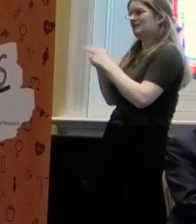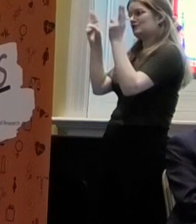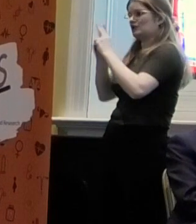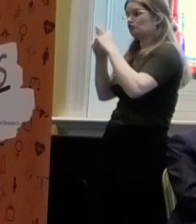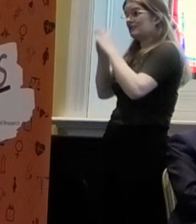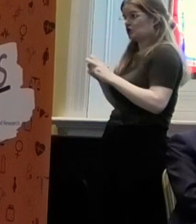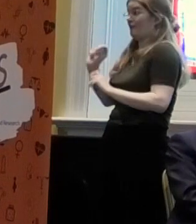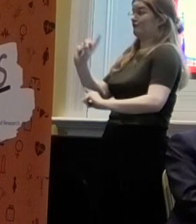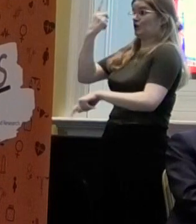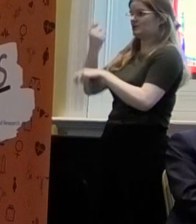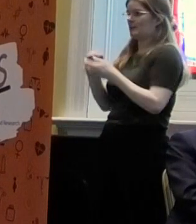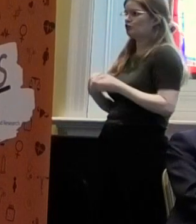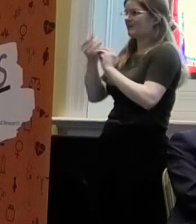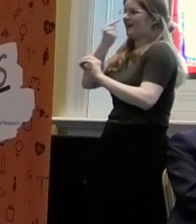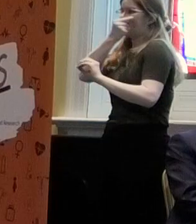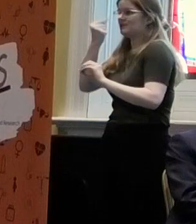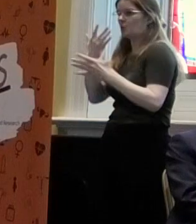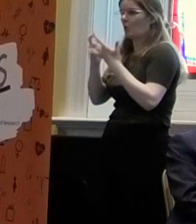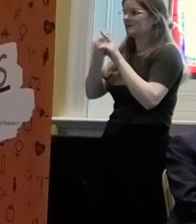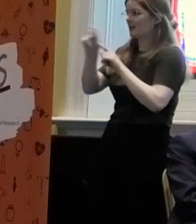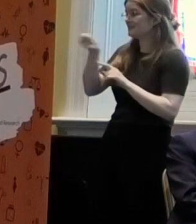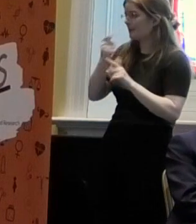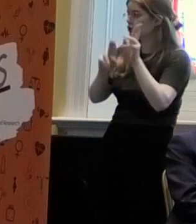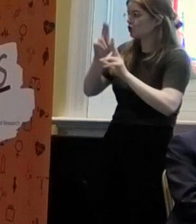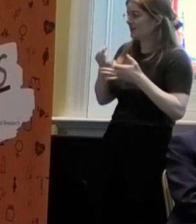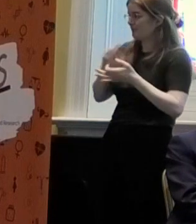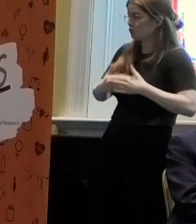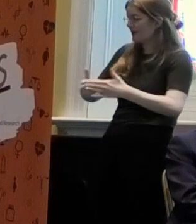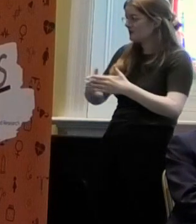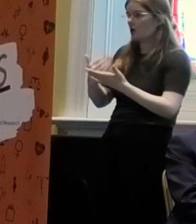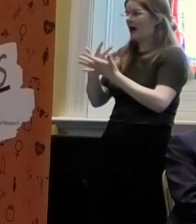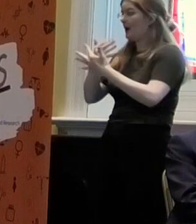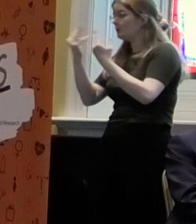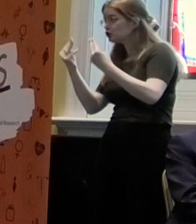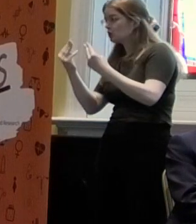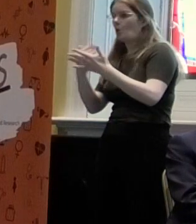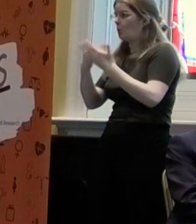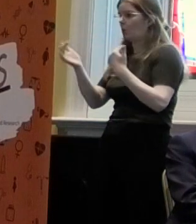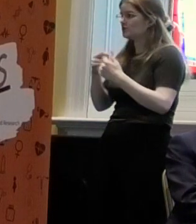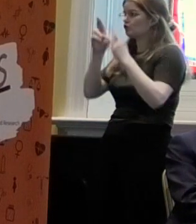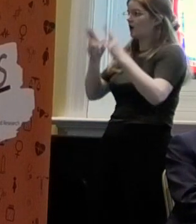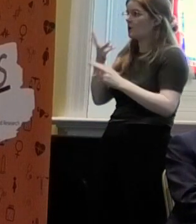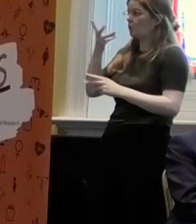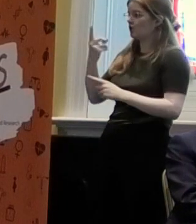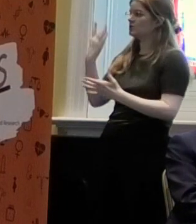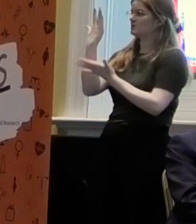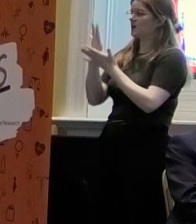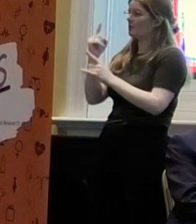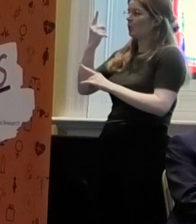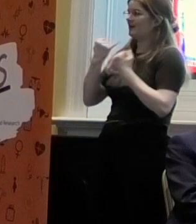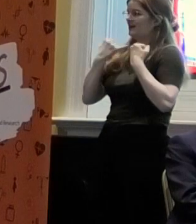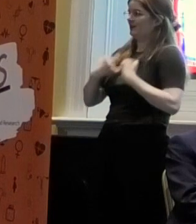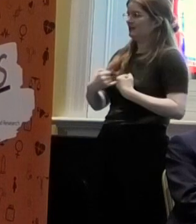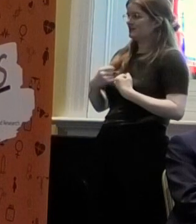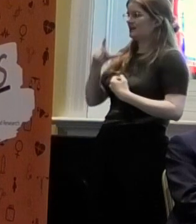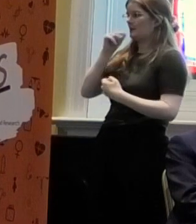provide evidence for what kind of medication, what dose of medication is the correct one to prevent blood clotting in pregnancy. And that was a